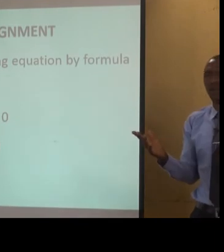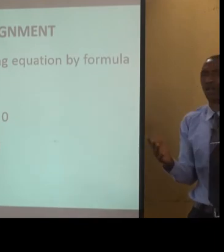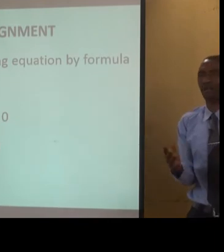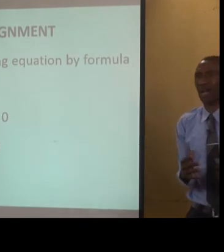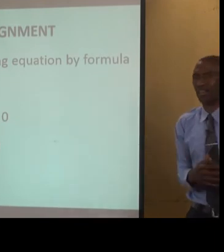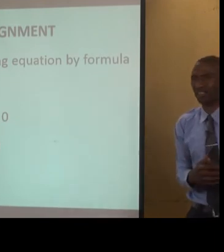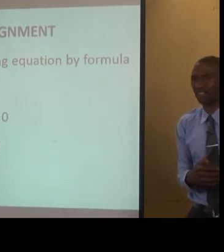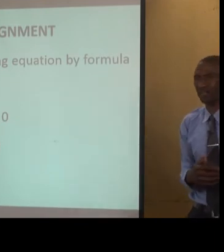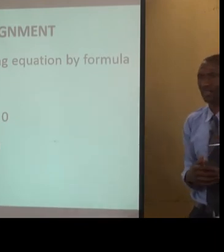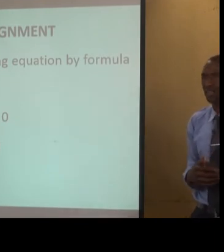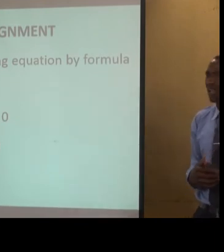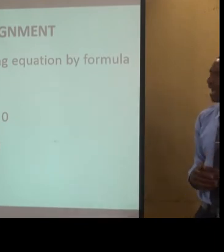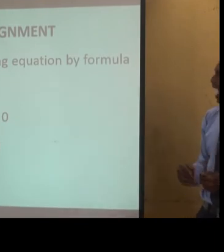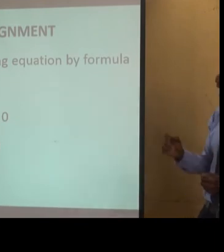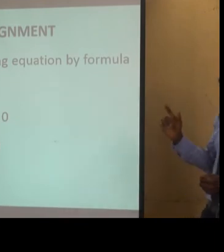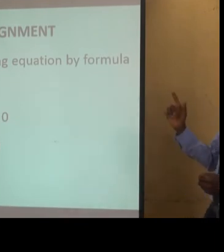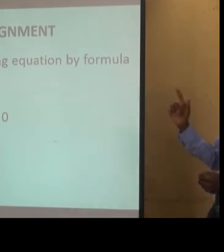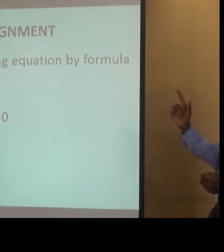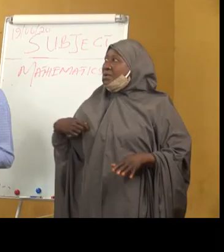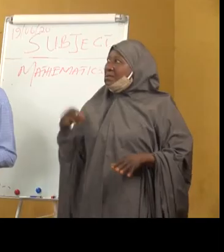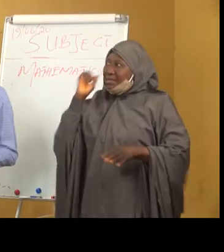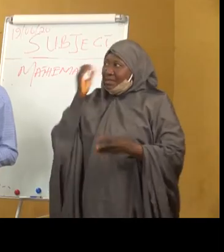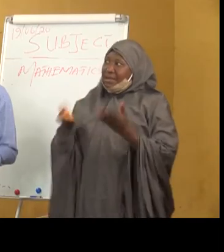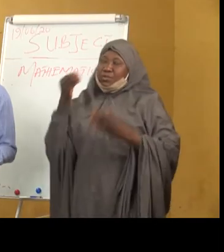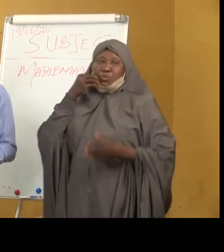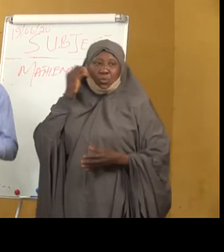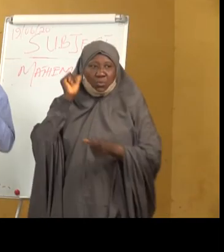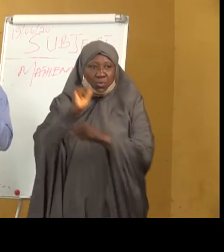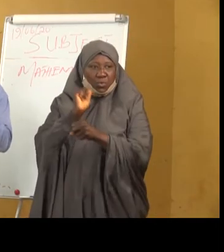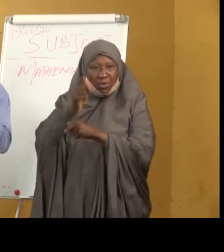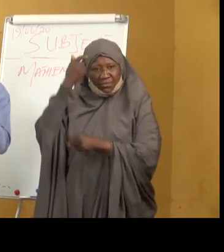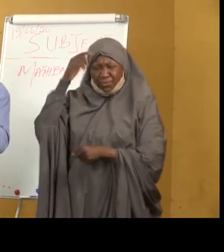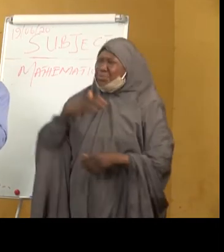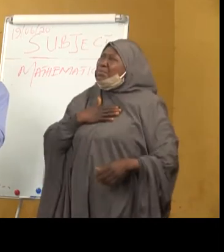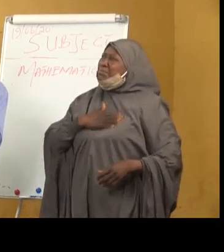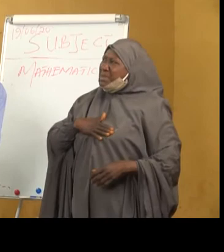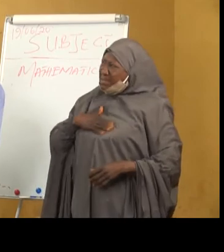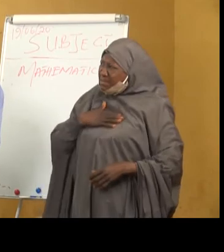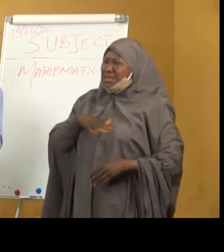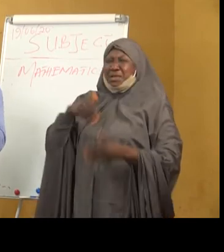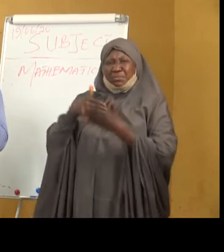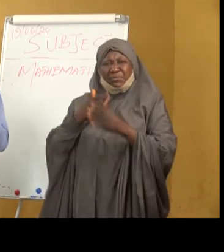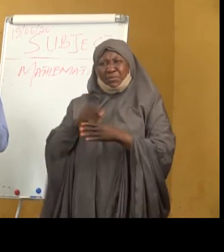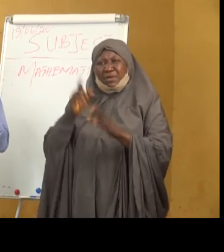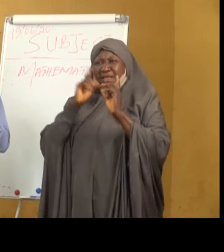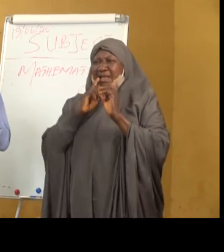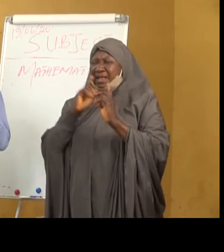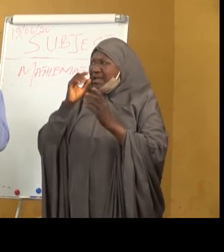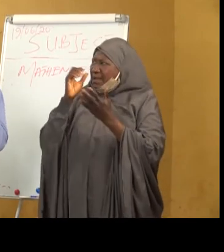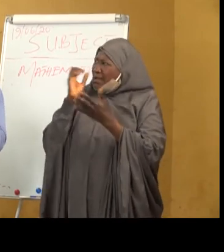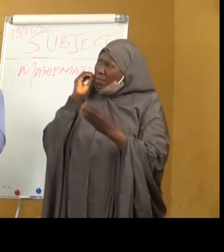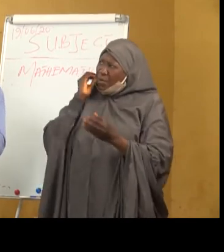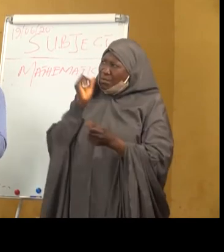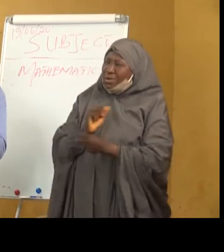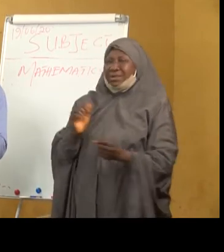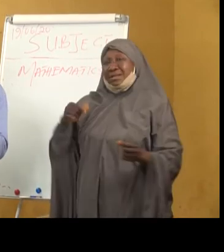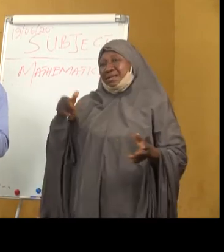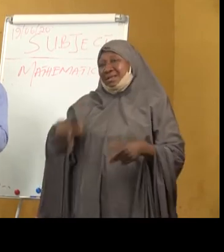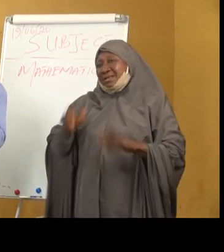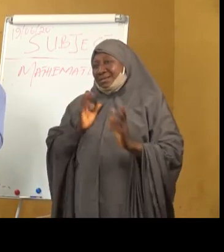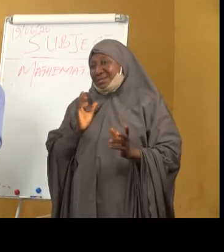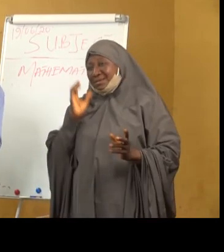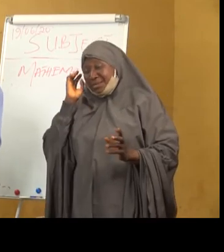Before we run up our lessons, I have an assignment for you. Please, before the assignment, let me encourage